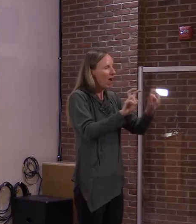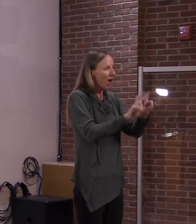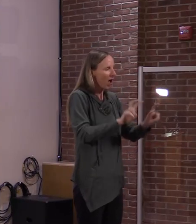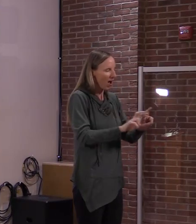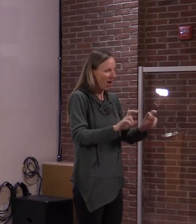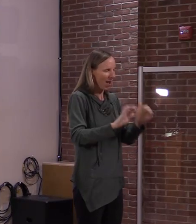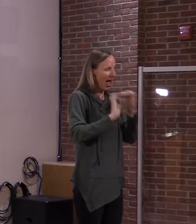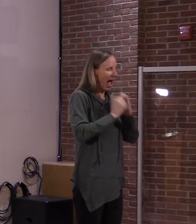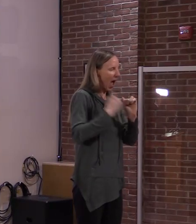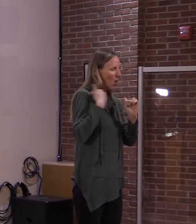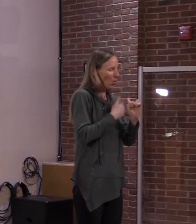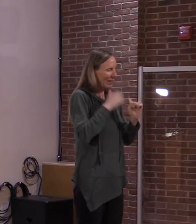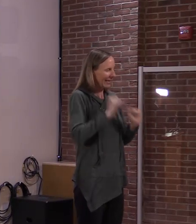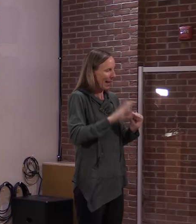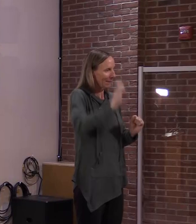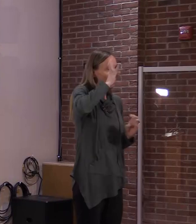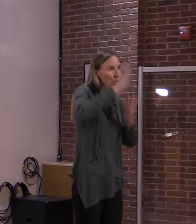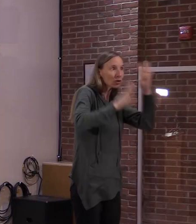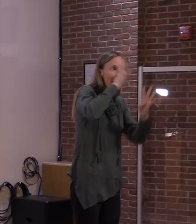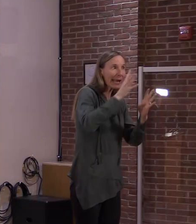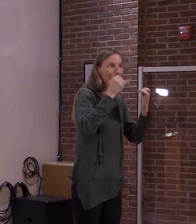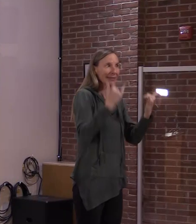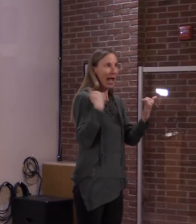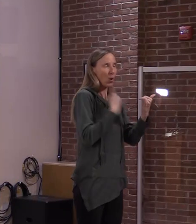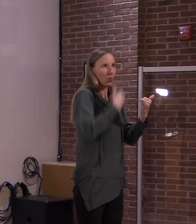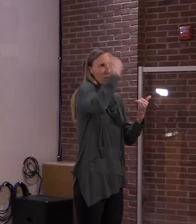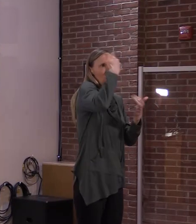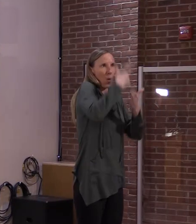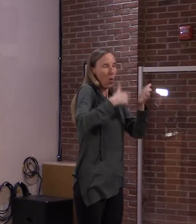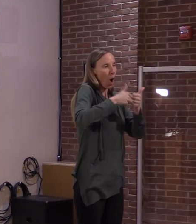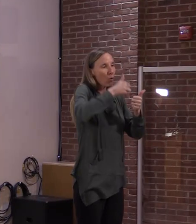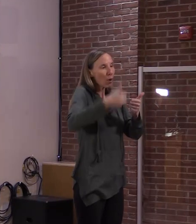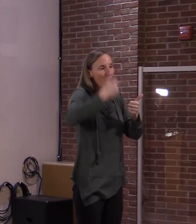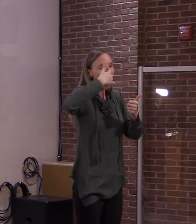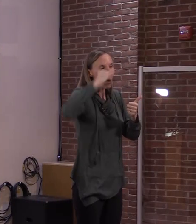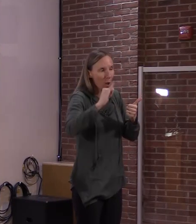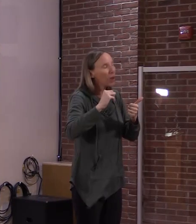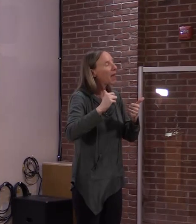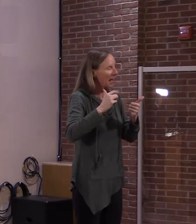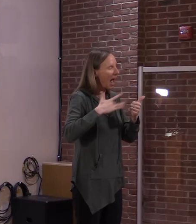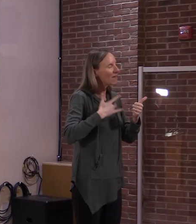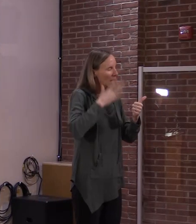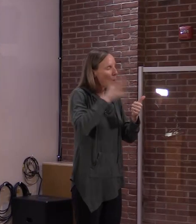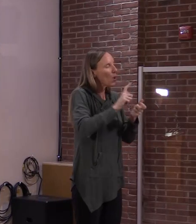our sort of history of innovation and education, that we'll be able to focus in on those pretty easily.